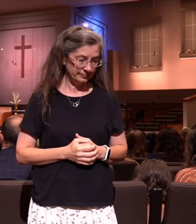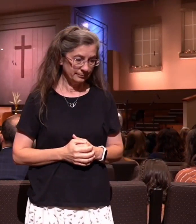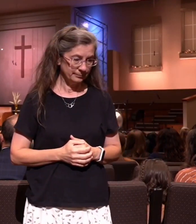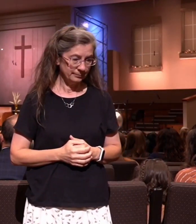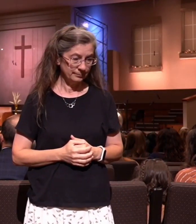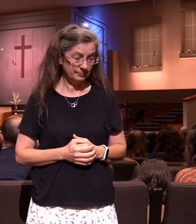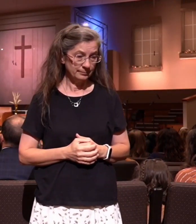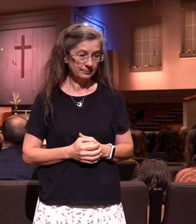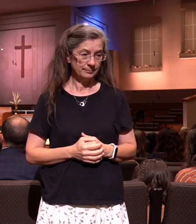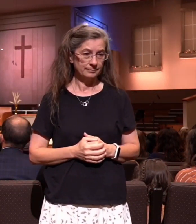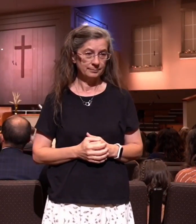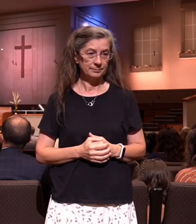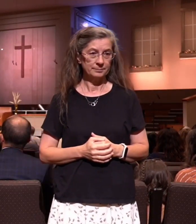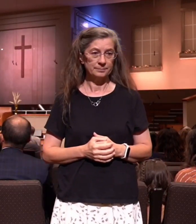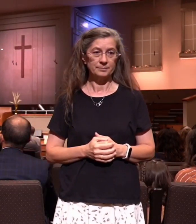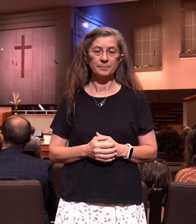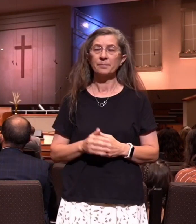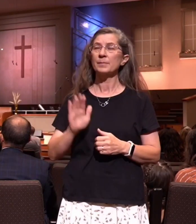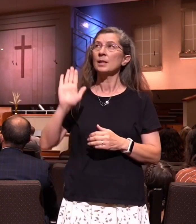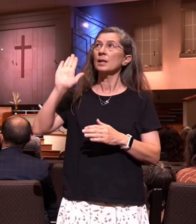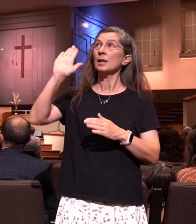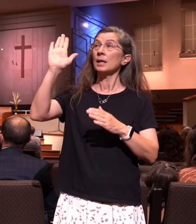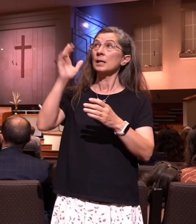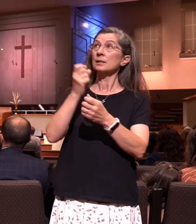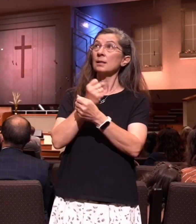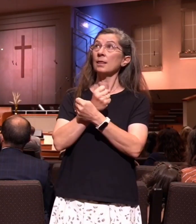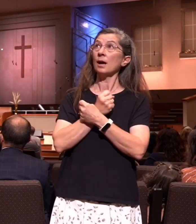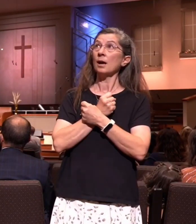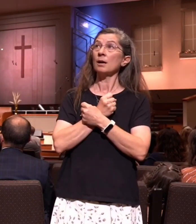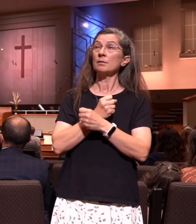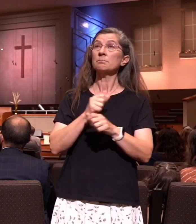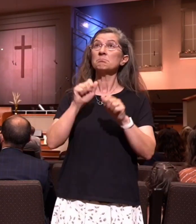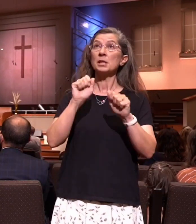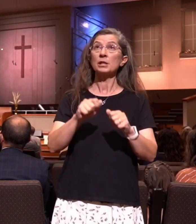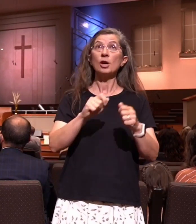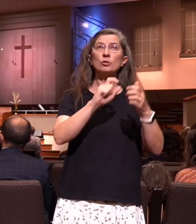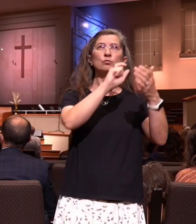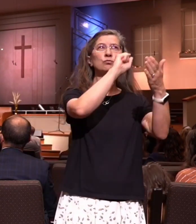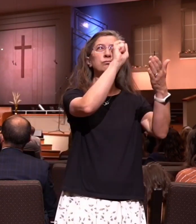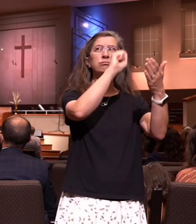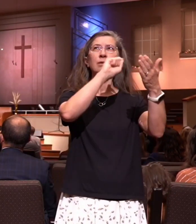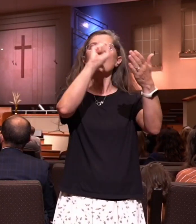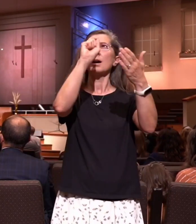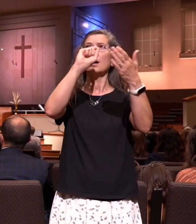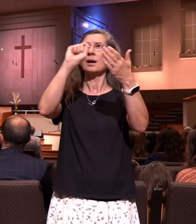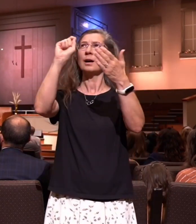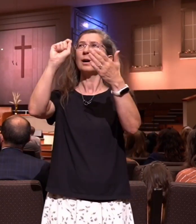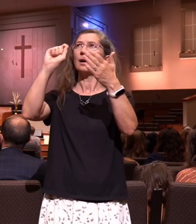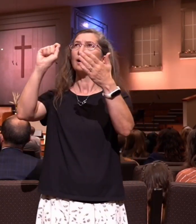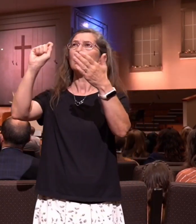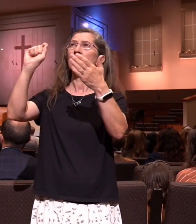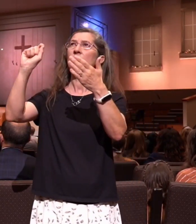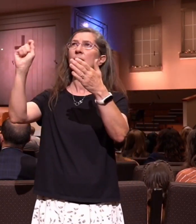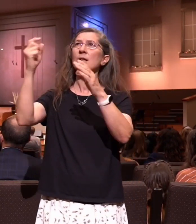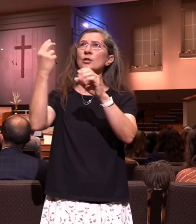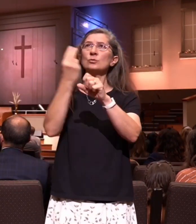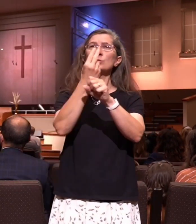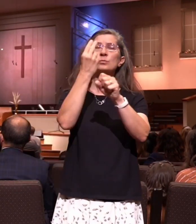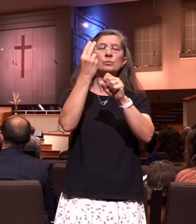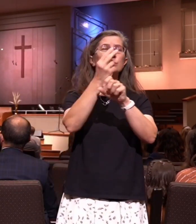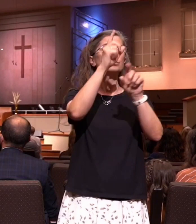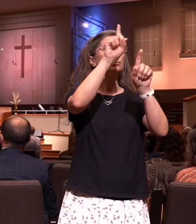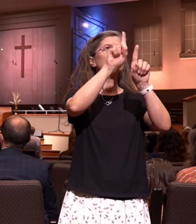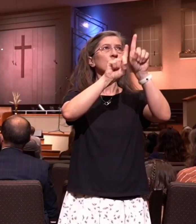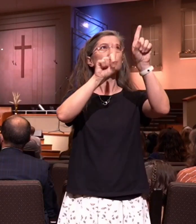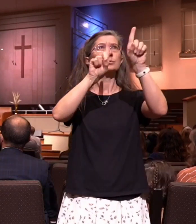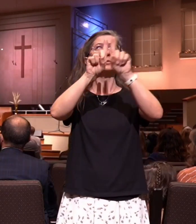He could write it in the heavens, he could spell it in